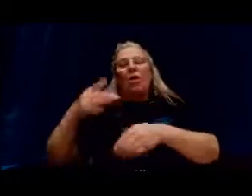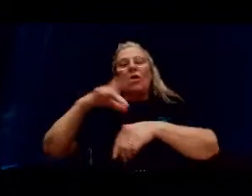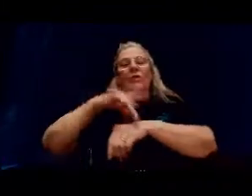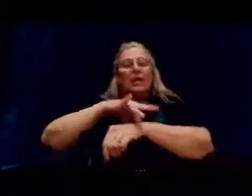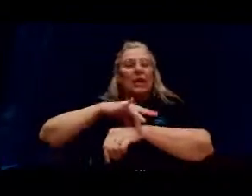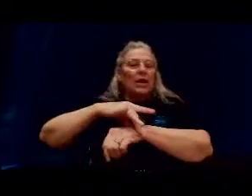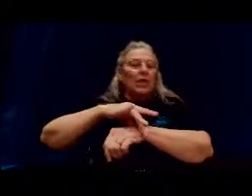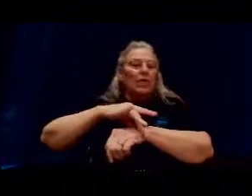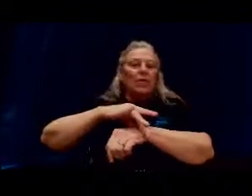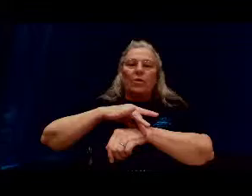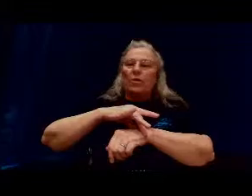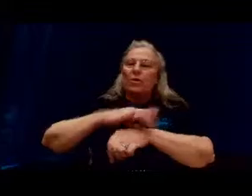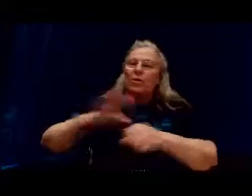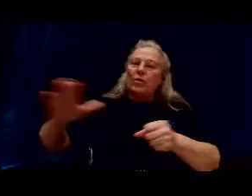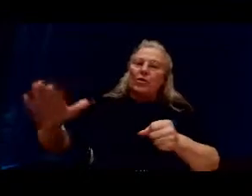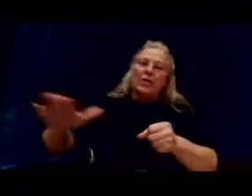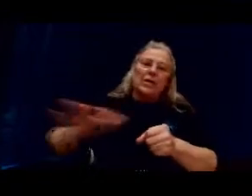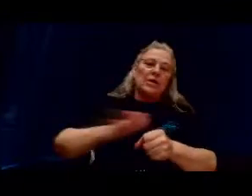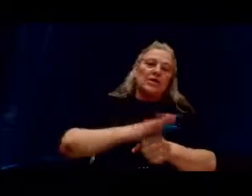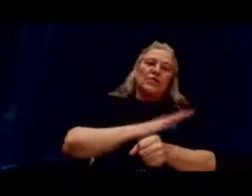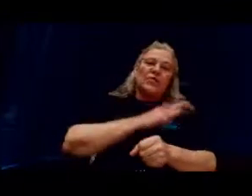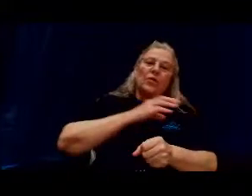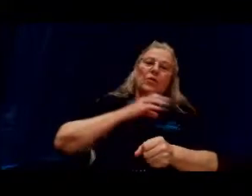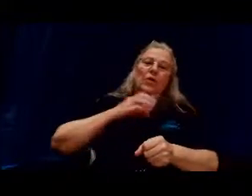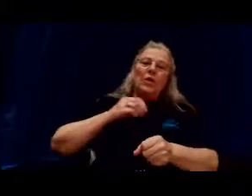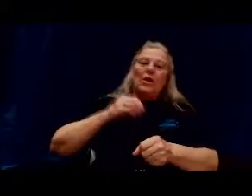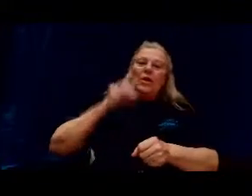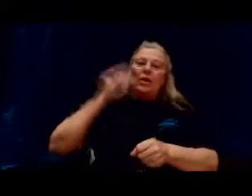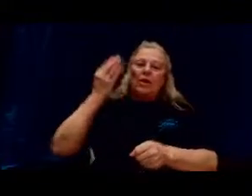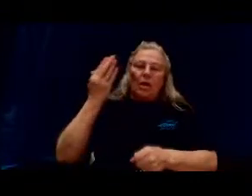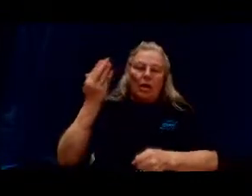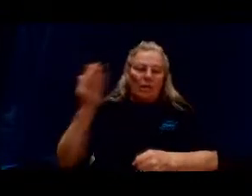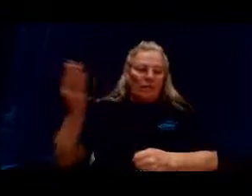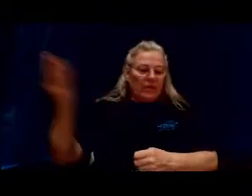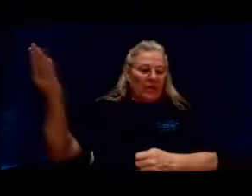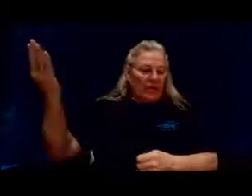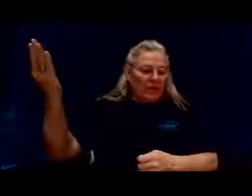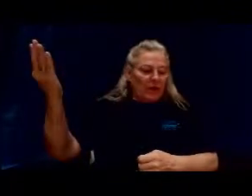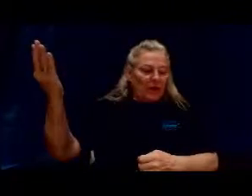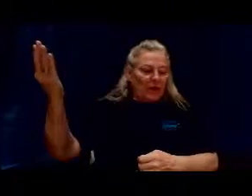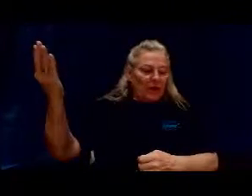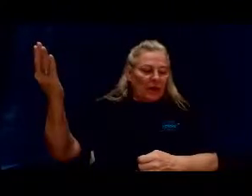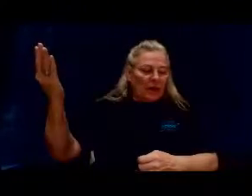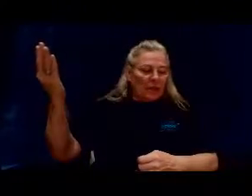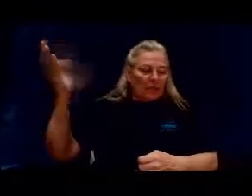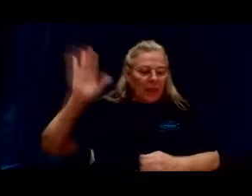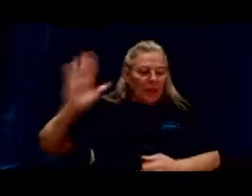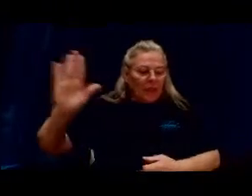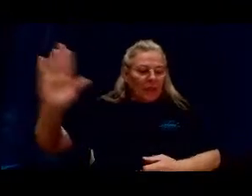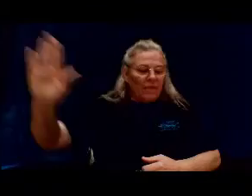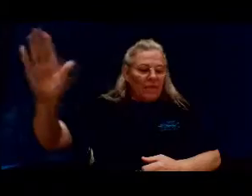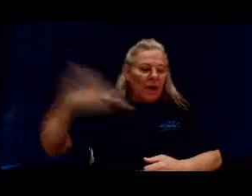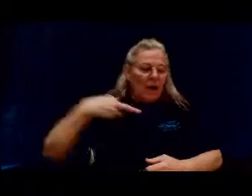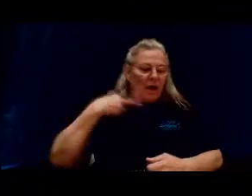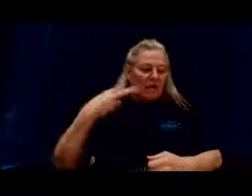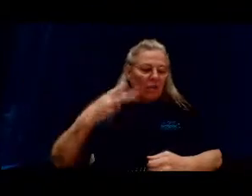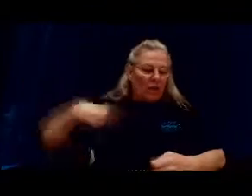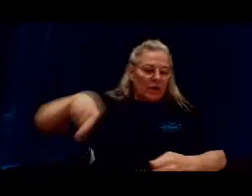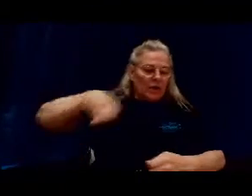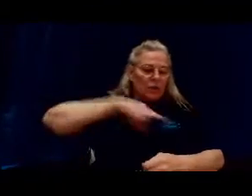all the earth is full of thee. Thy voice